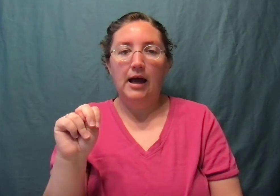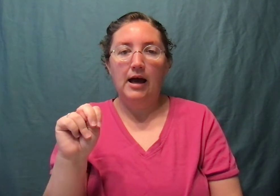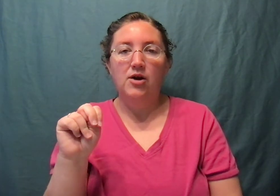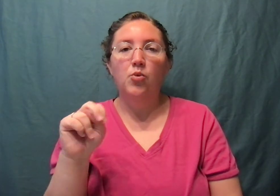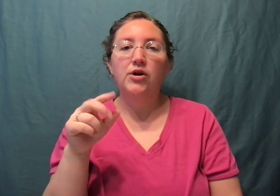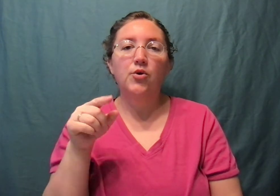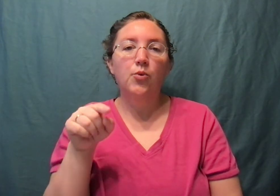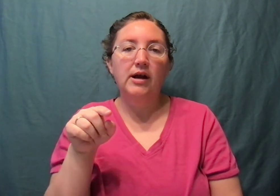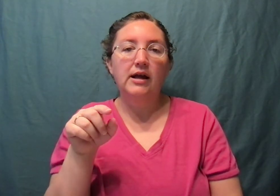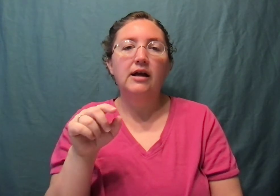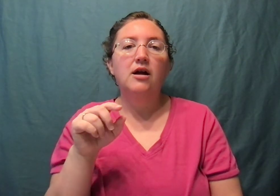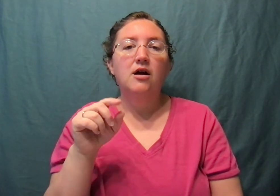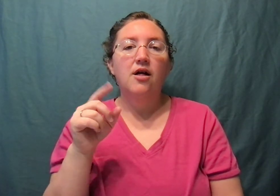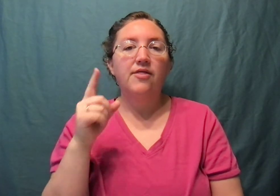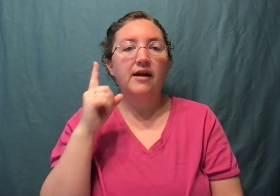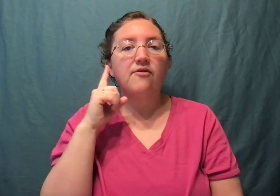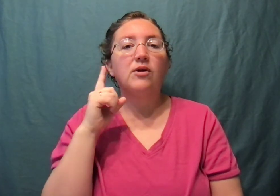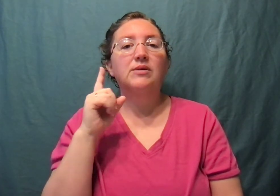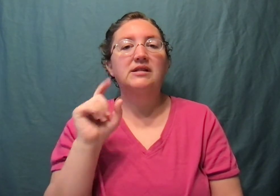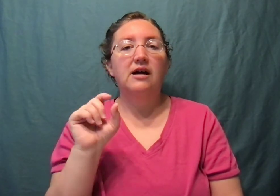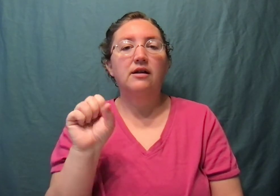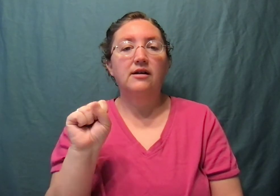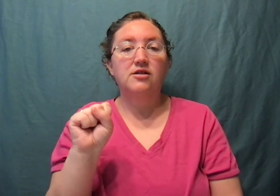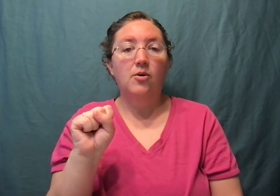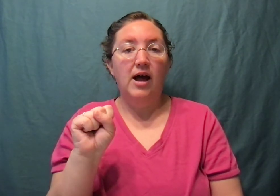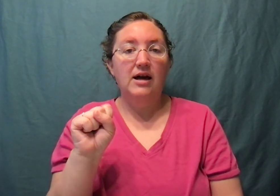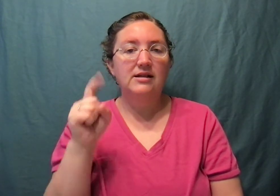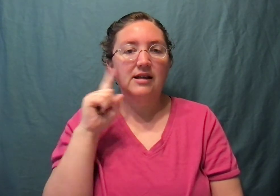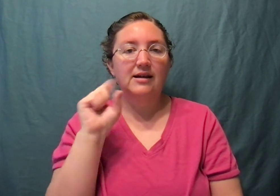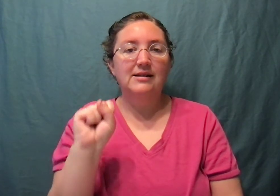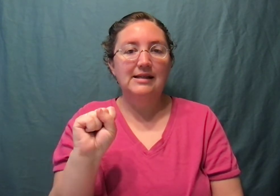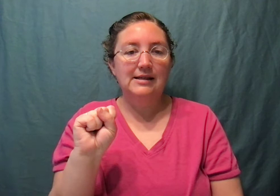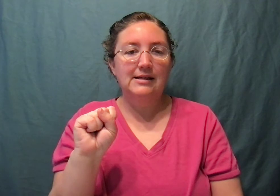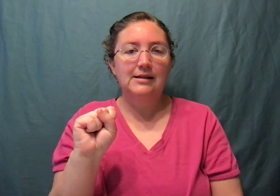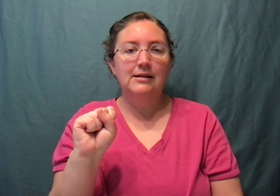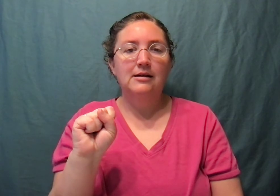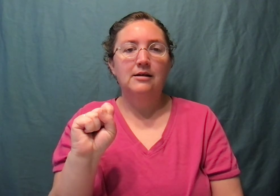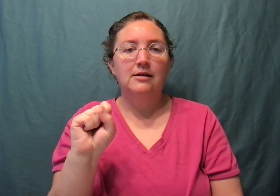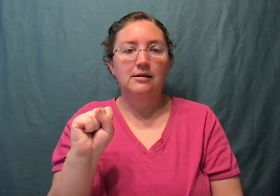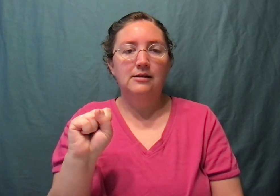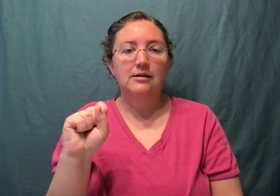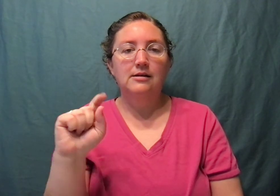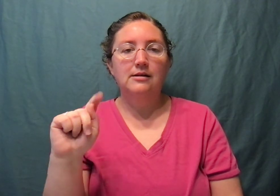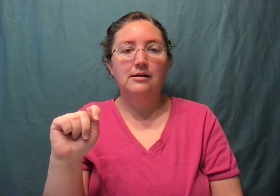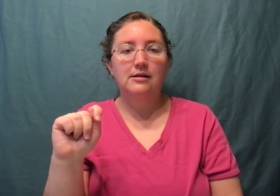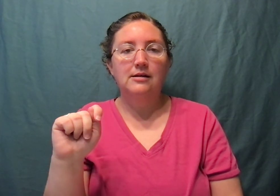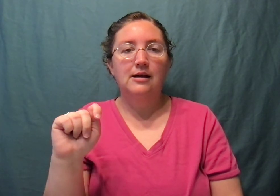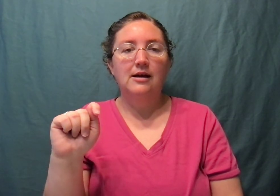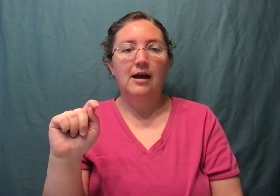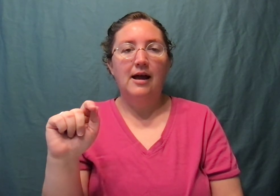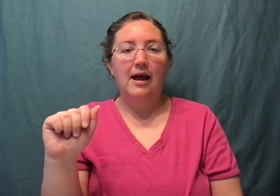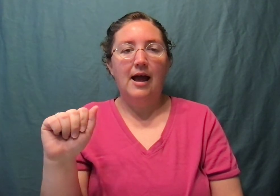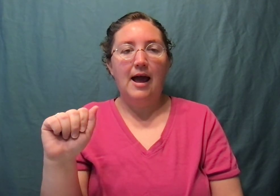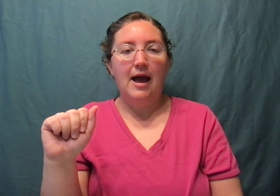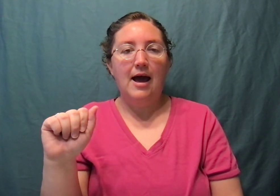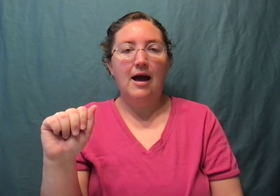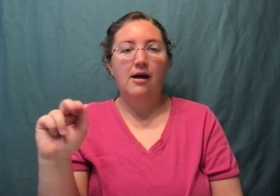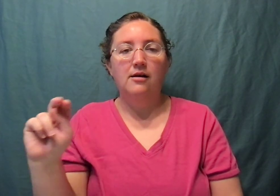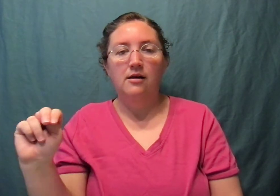S-T-A-N, when you're reading it, think of what it would sound like. So S, think S, st, a,